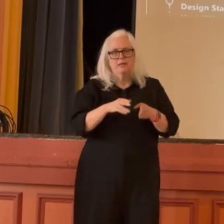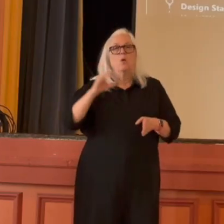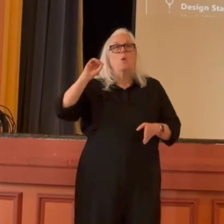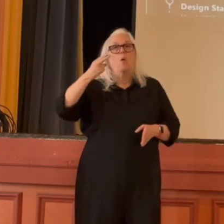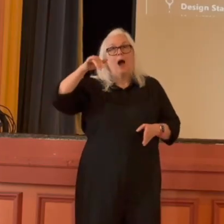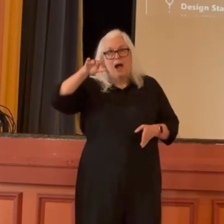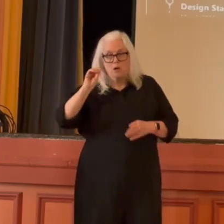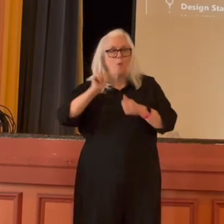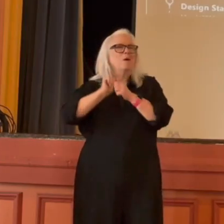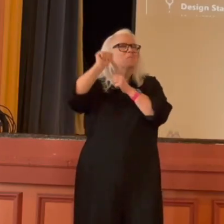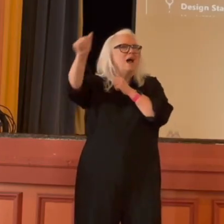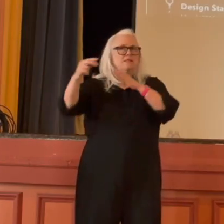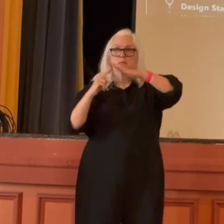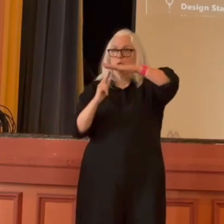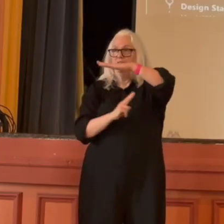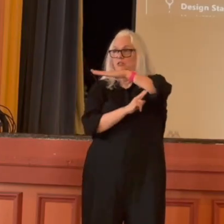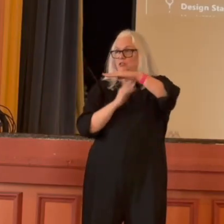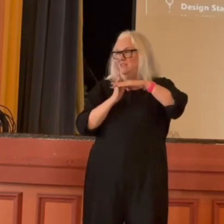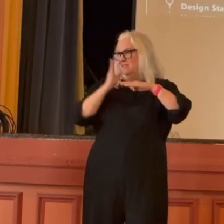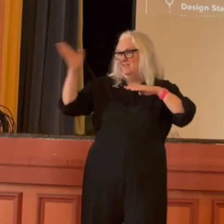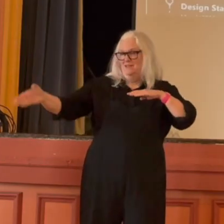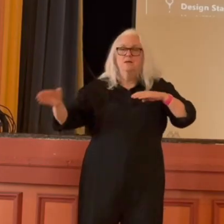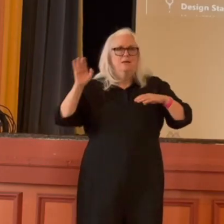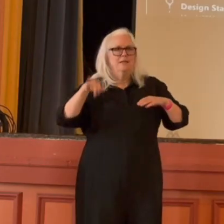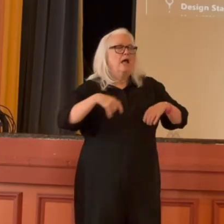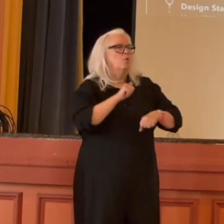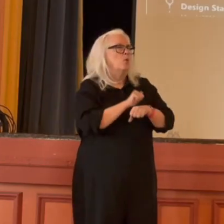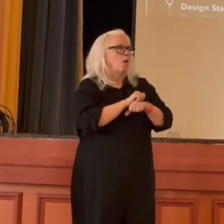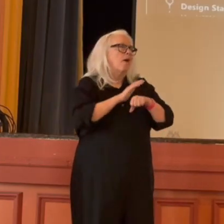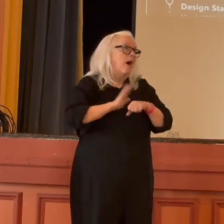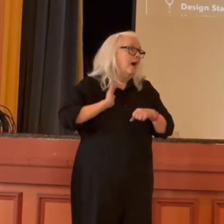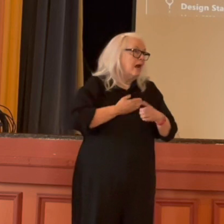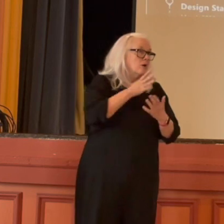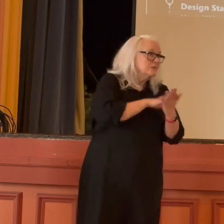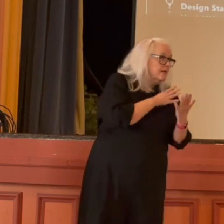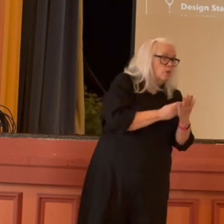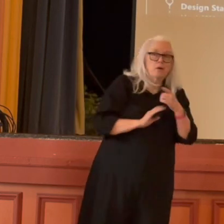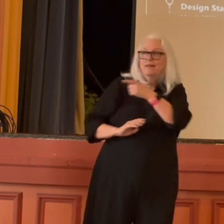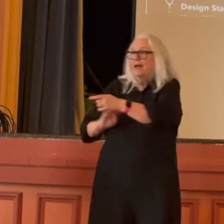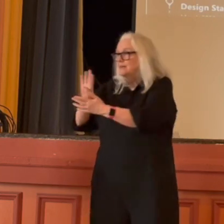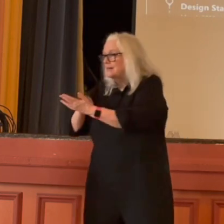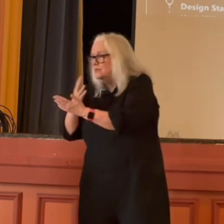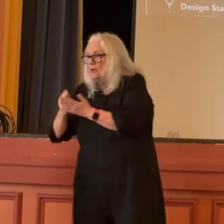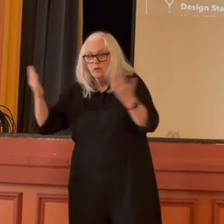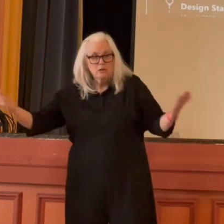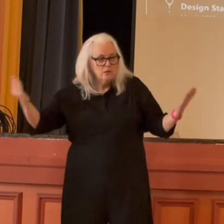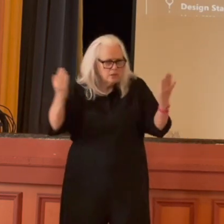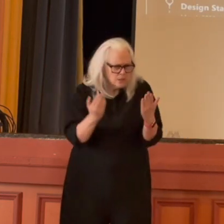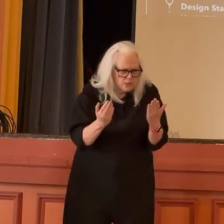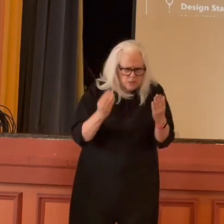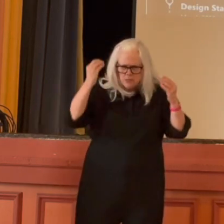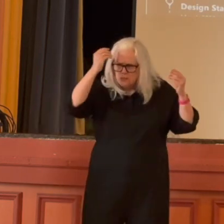bridge. And so we're working on what our schedule is, what their schedule is, how we can work together on